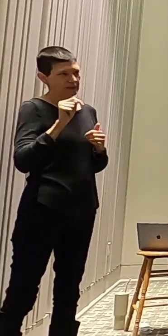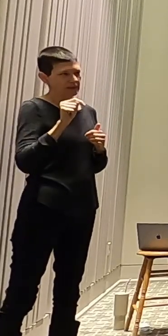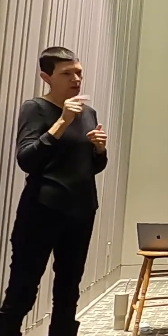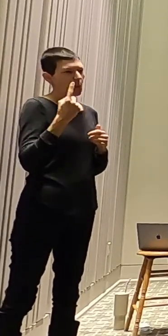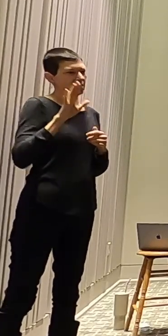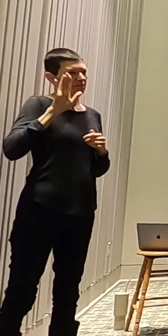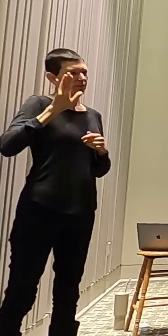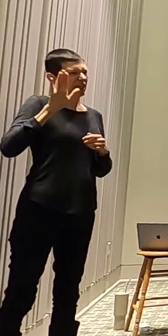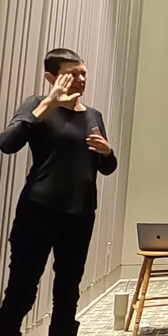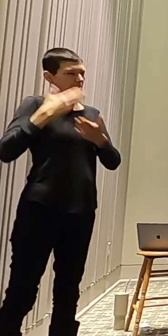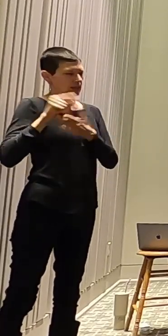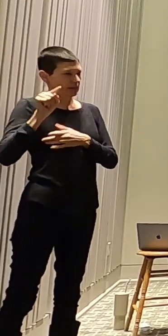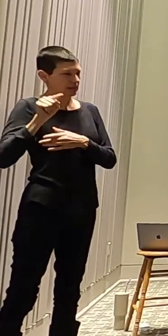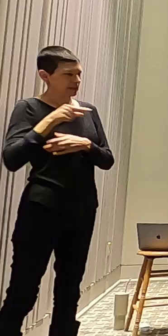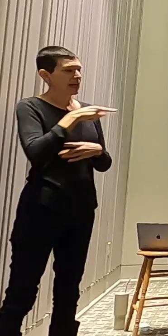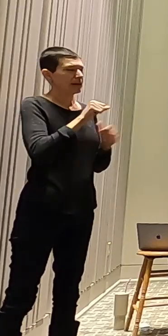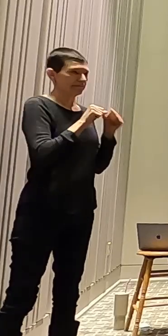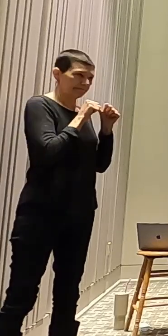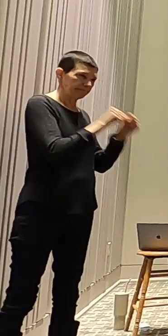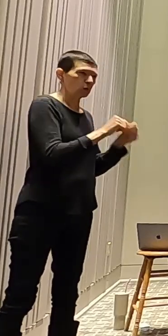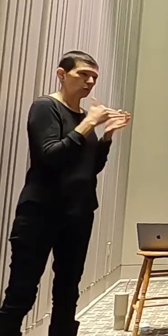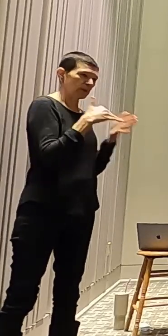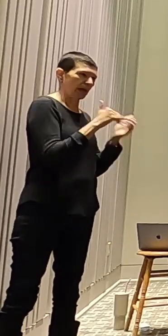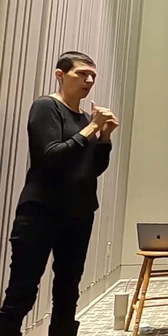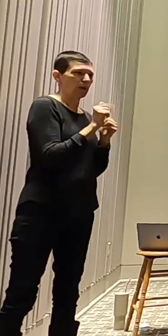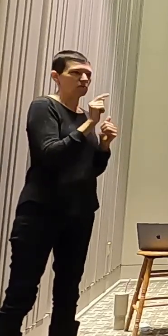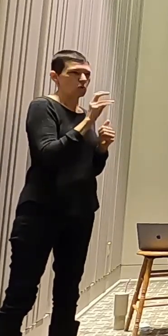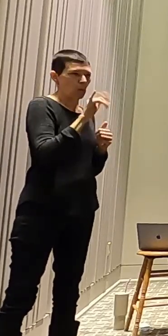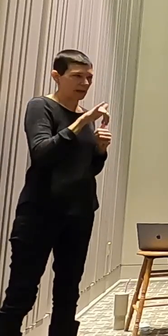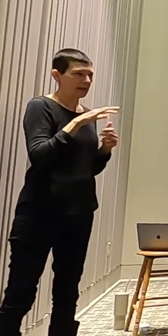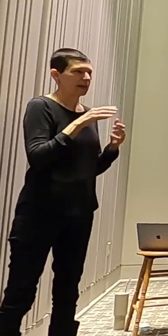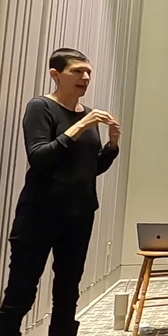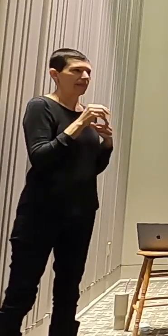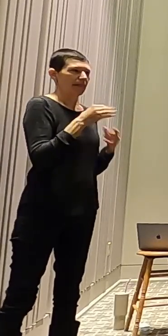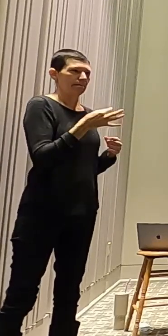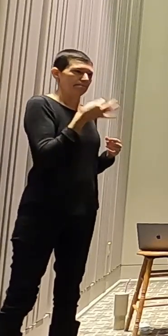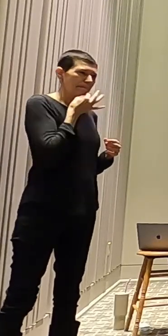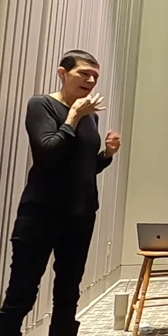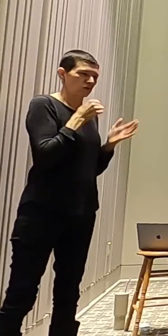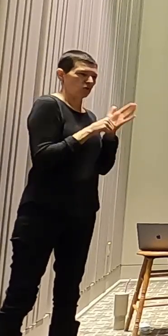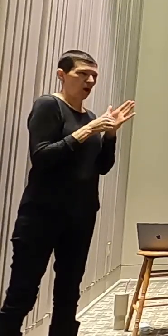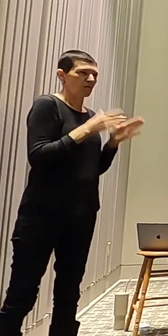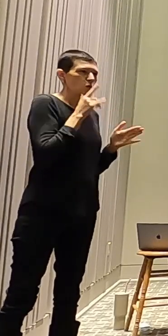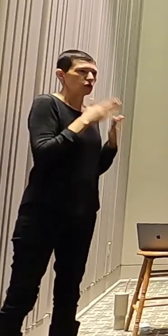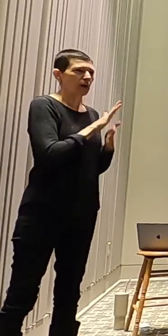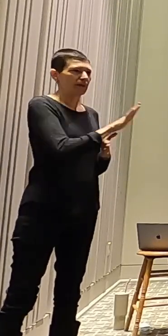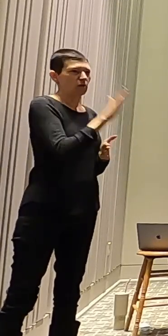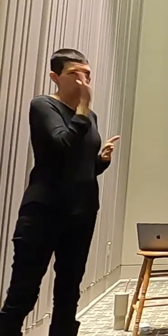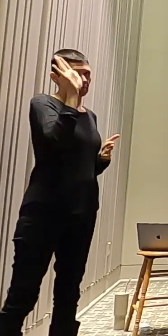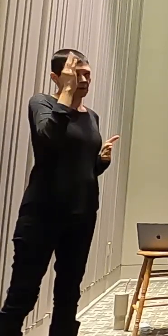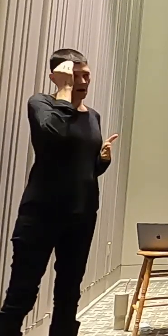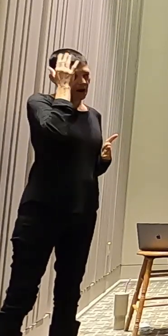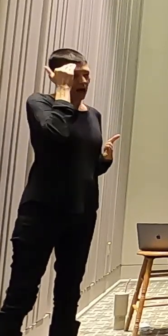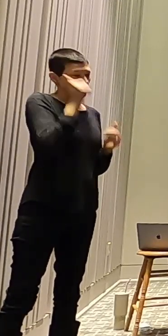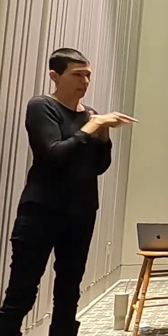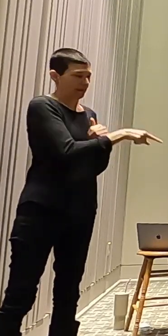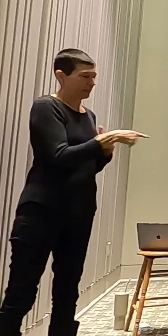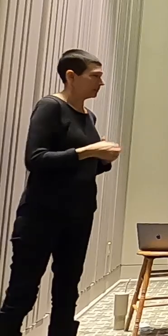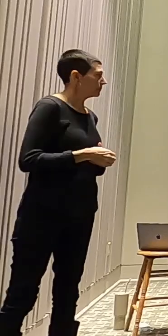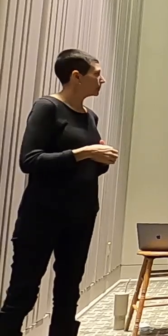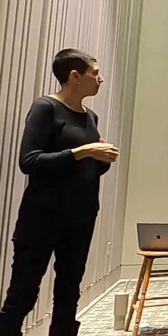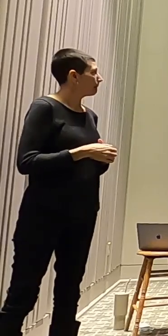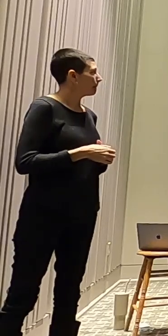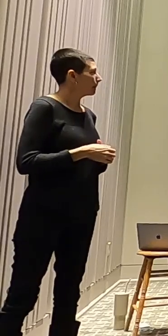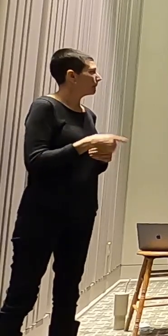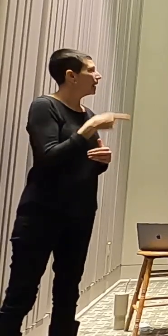Hunt sons. He continued to study with Tony and the master carvers who shared their knowledge with him. And although he is